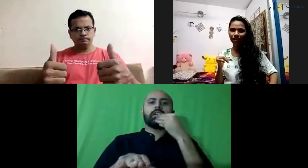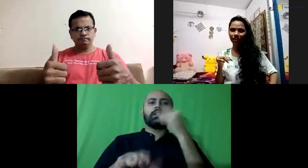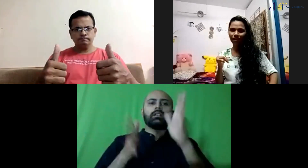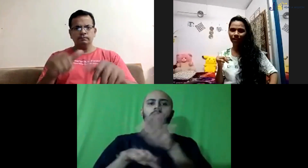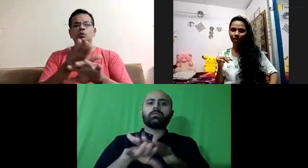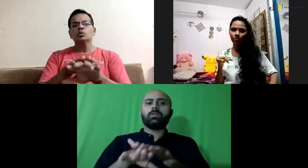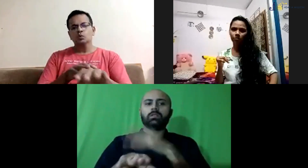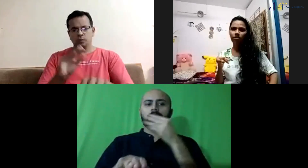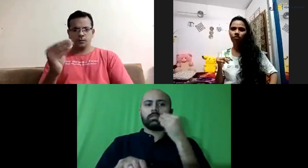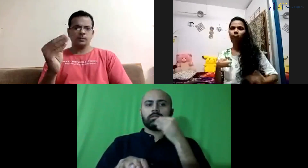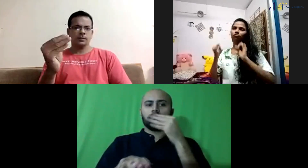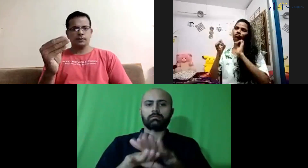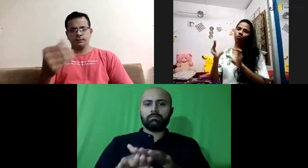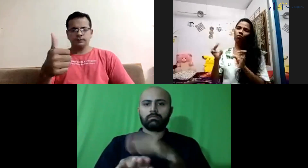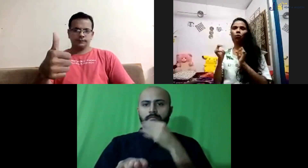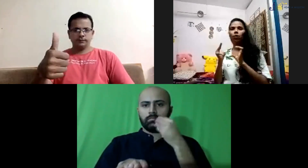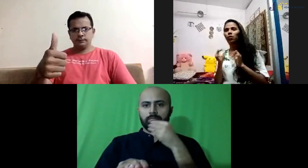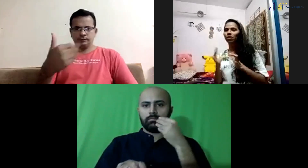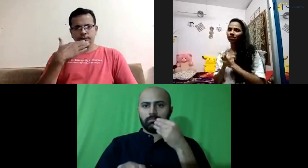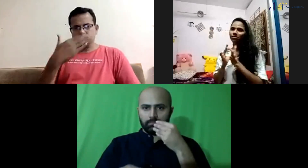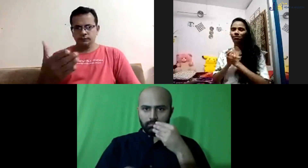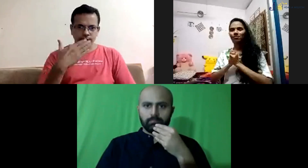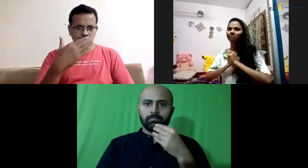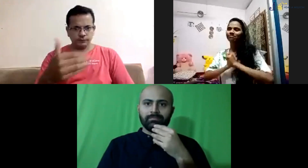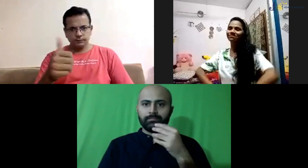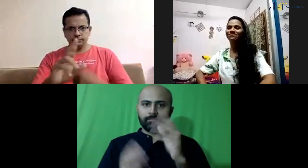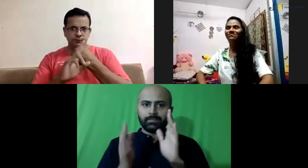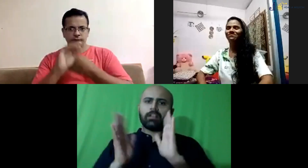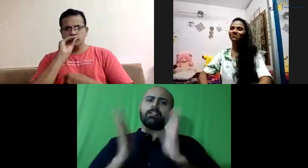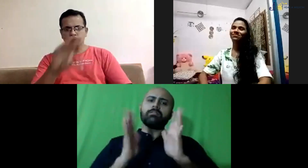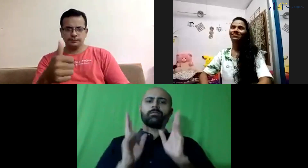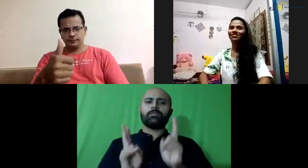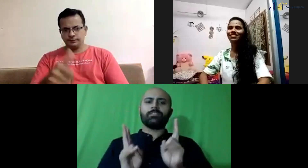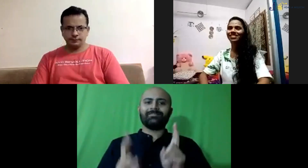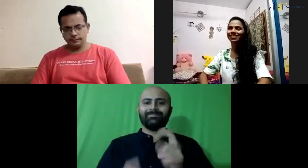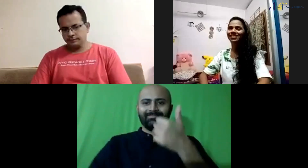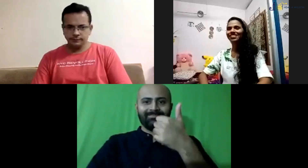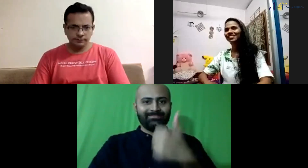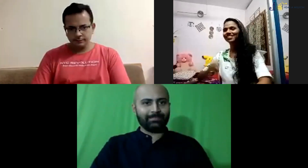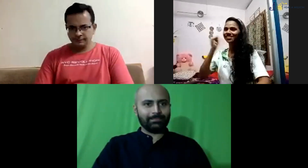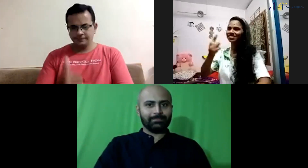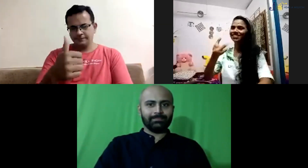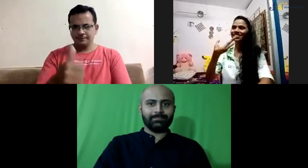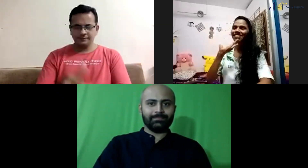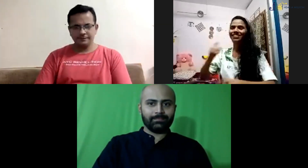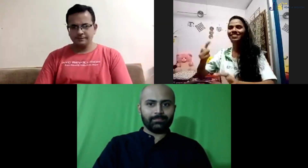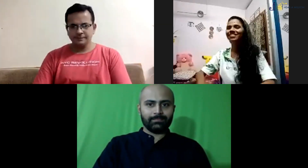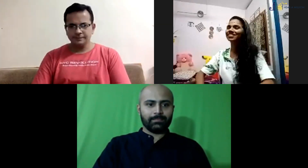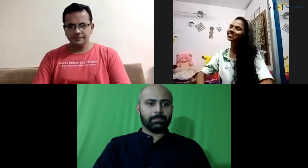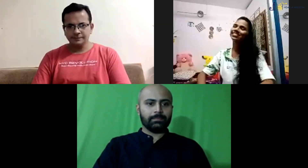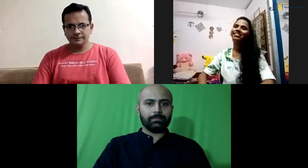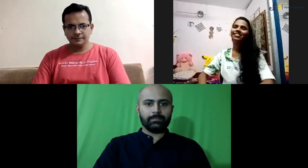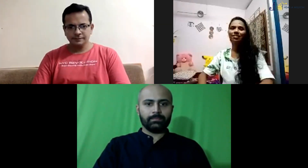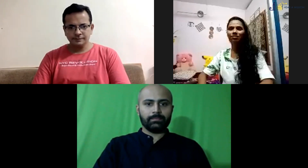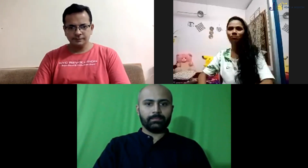can understand, but if she will sign slow, then we can get it. Okay. You are signing fine,